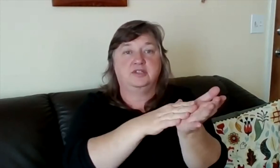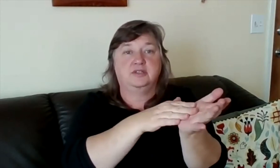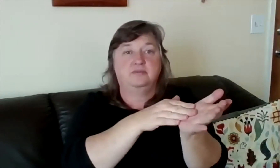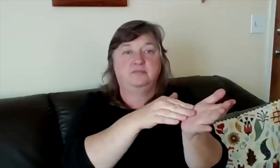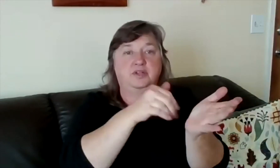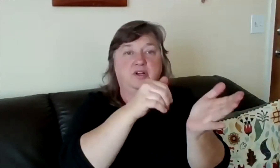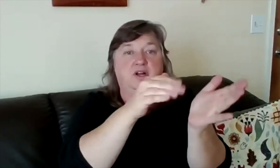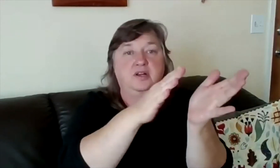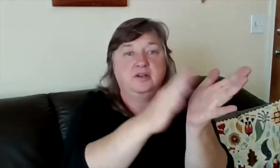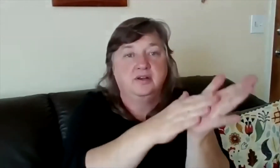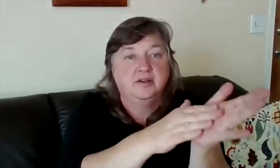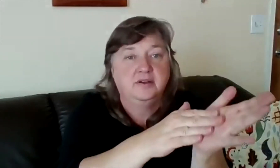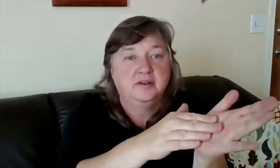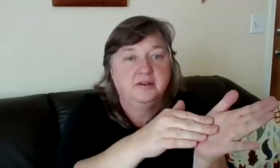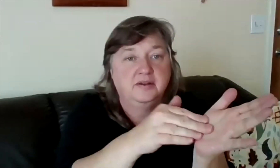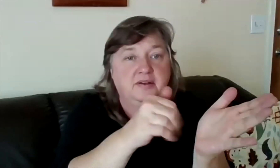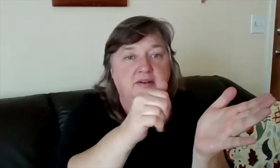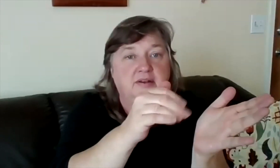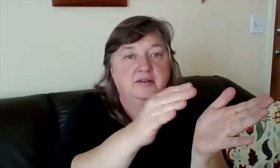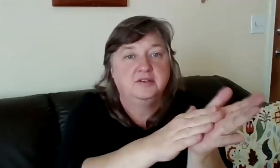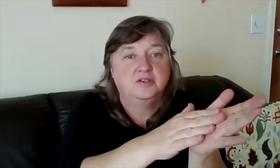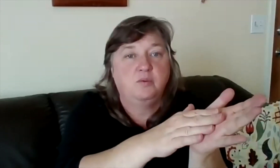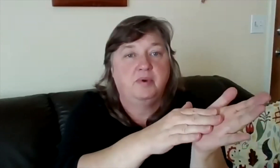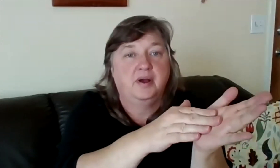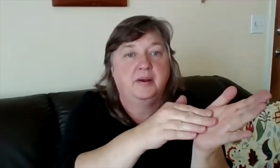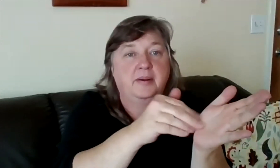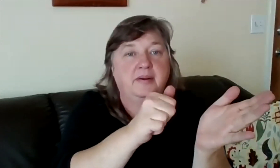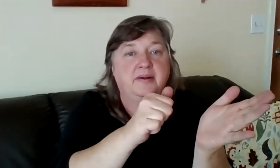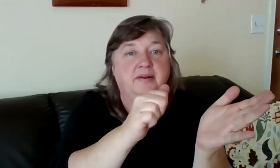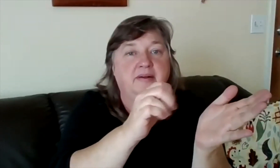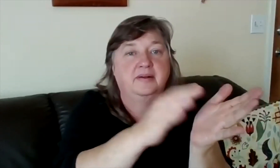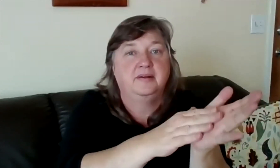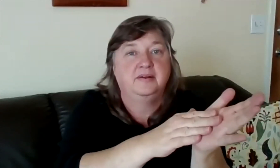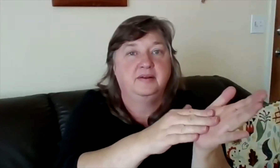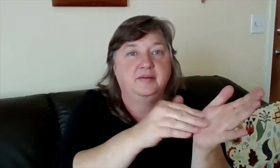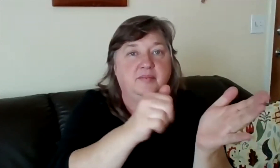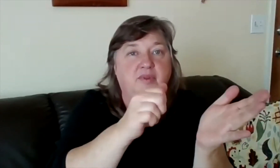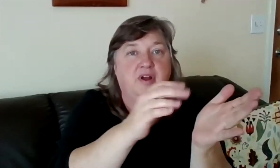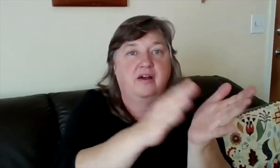just put it on. Soap. Pull it off.